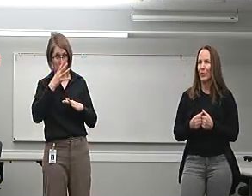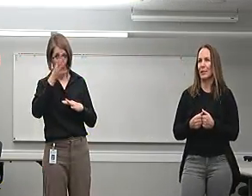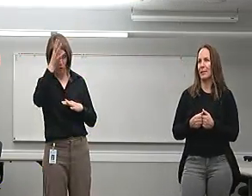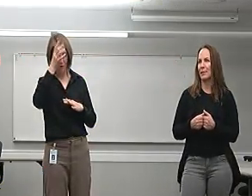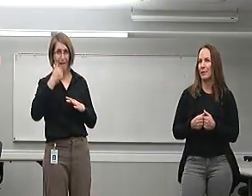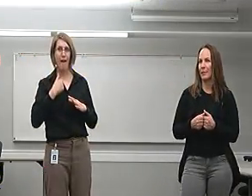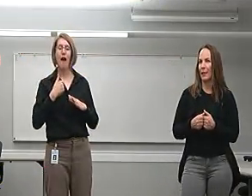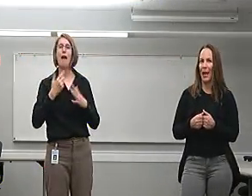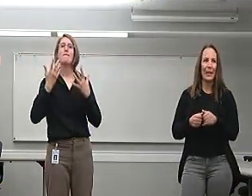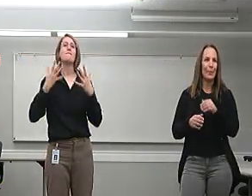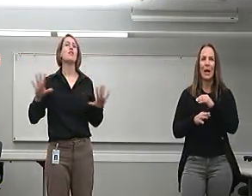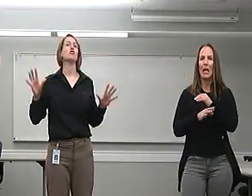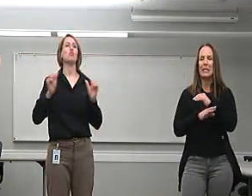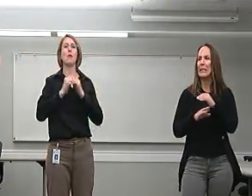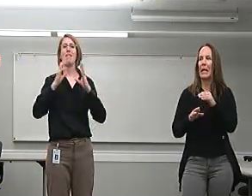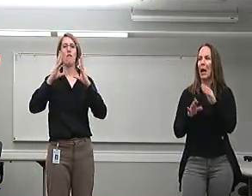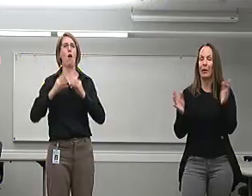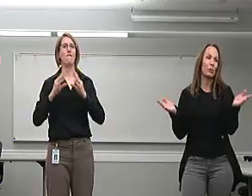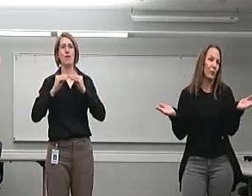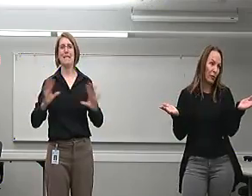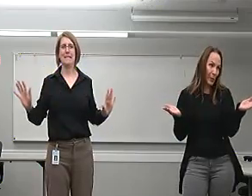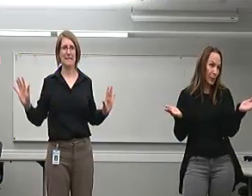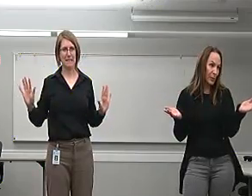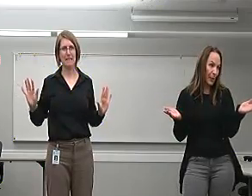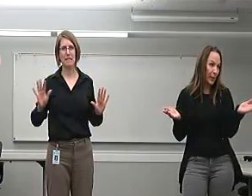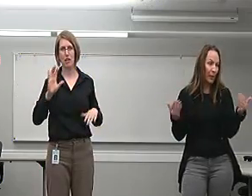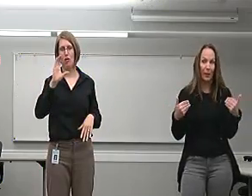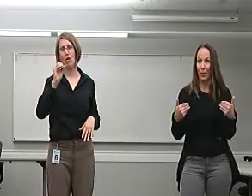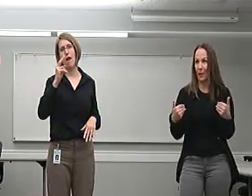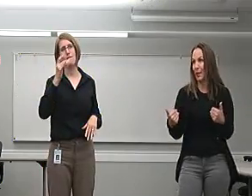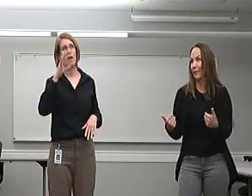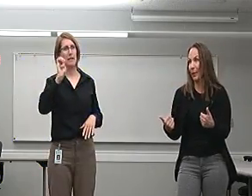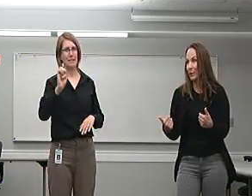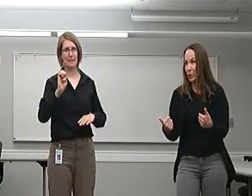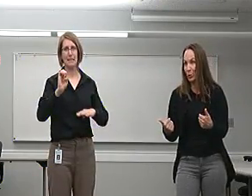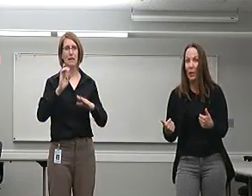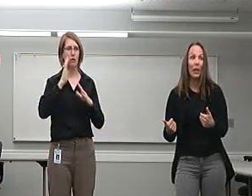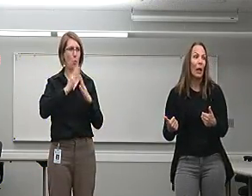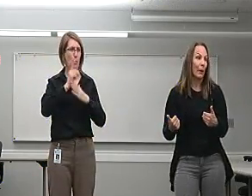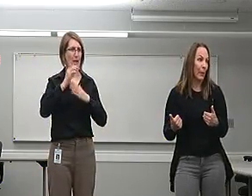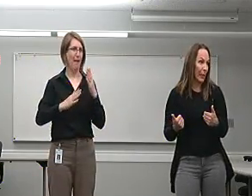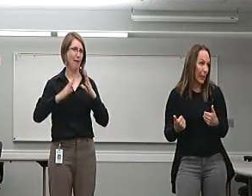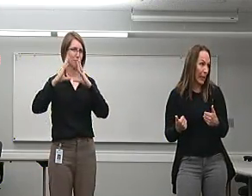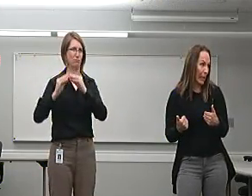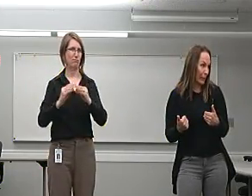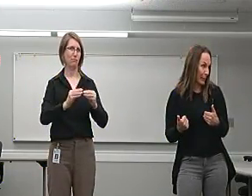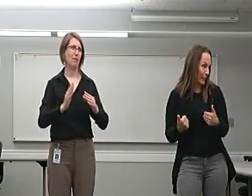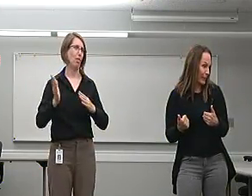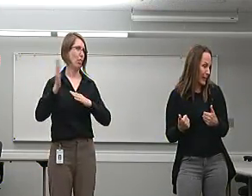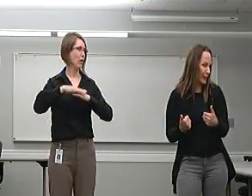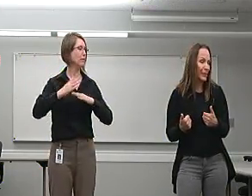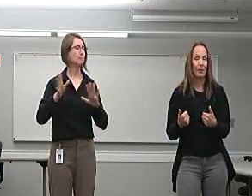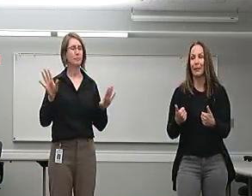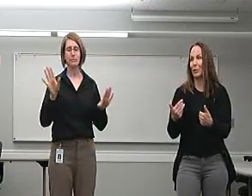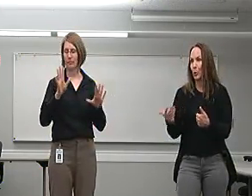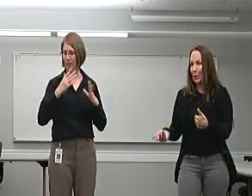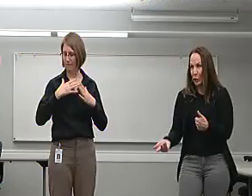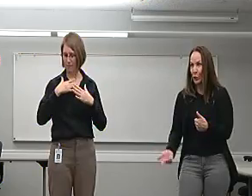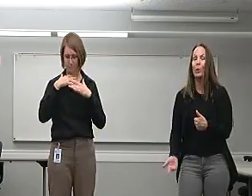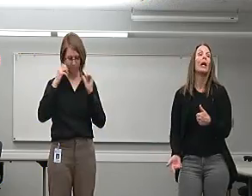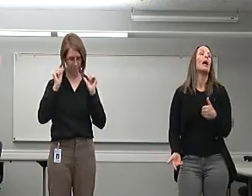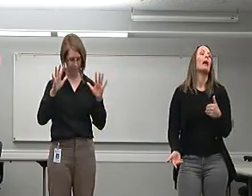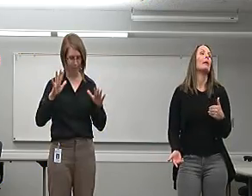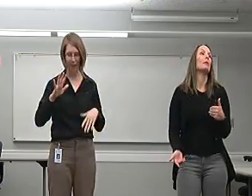I don't know if you've been to as many as I've been to. I've been to a lot of conferences. Leah's 22. I've been to a